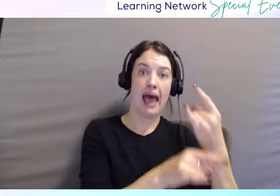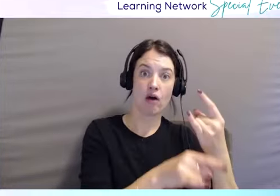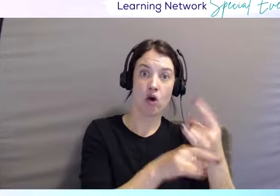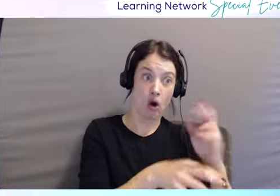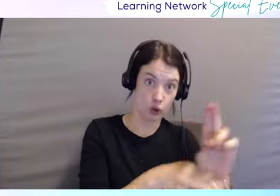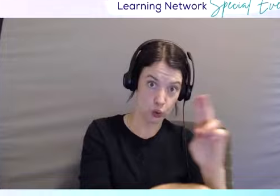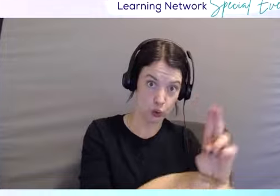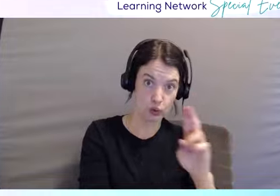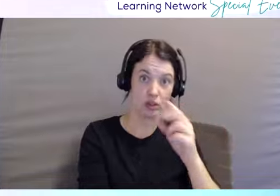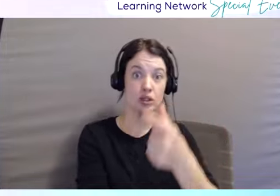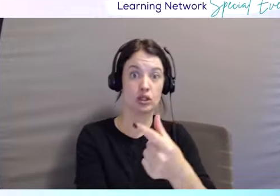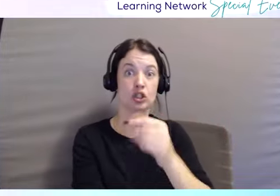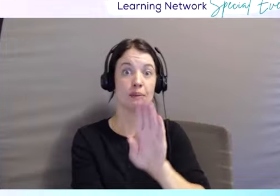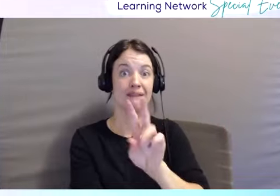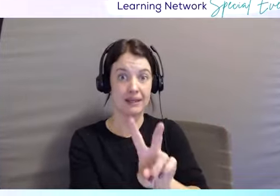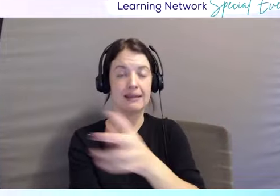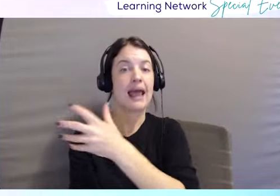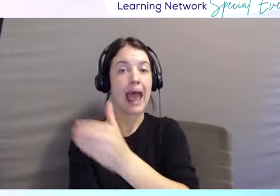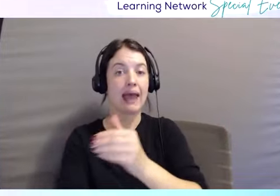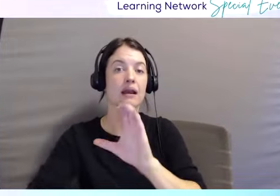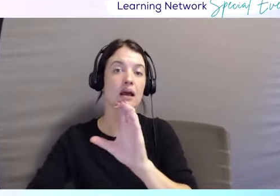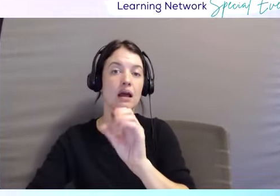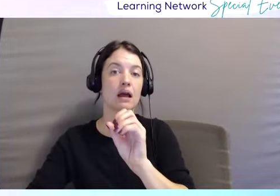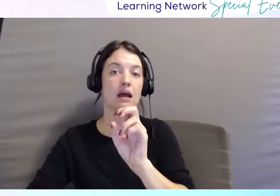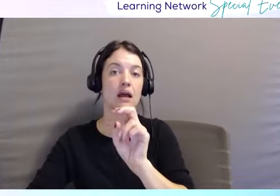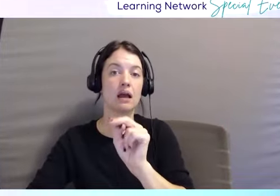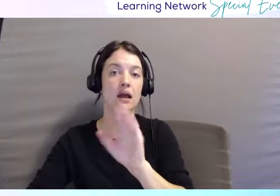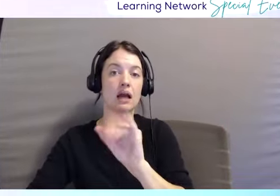and concussions? Oh, that's interesting.